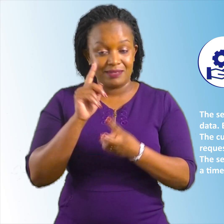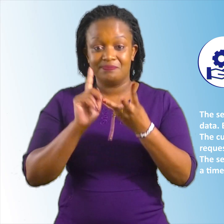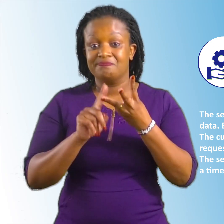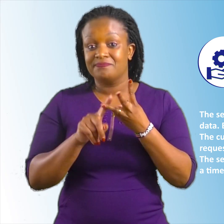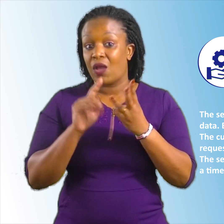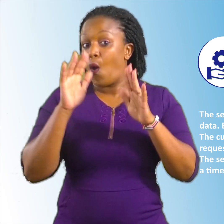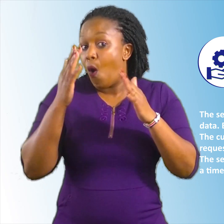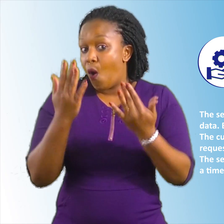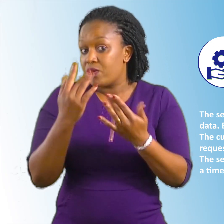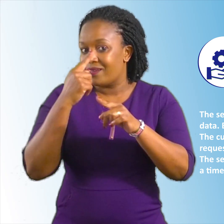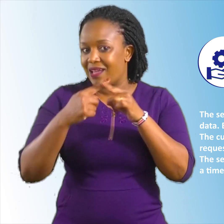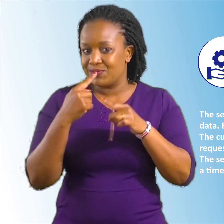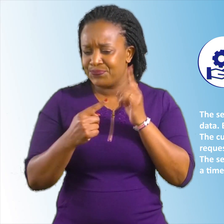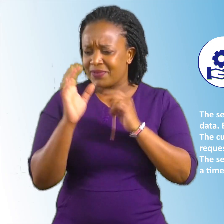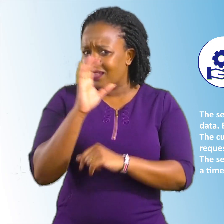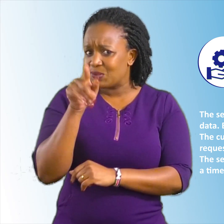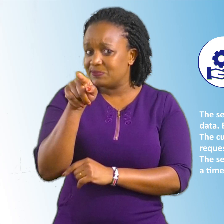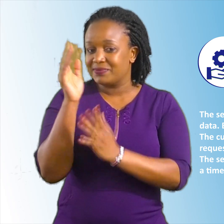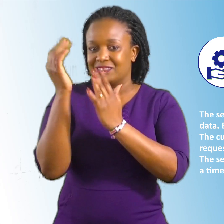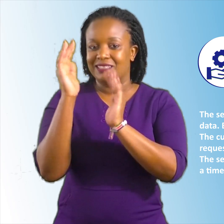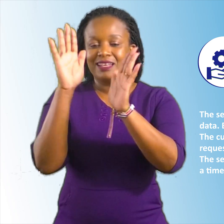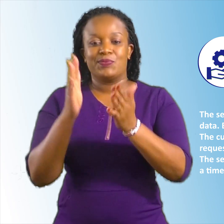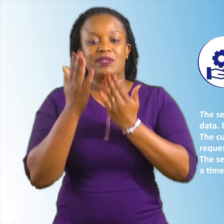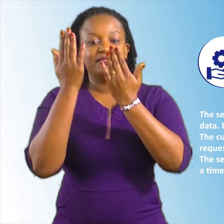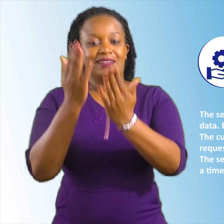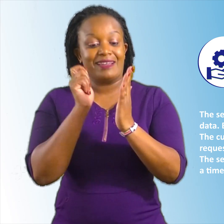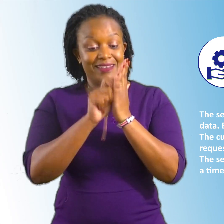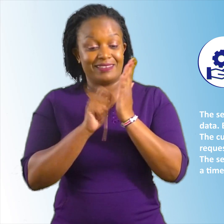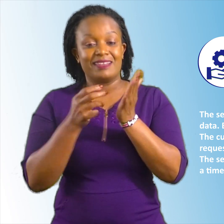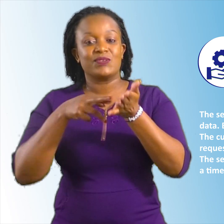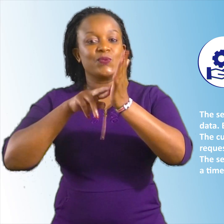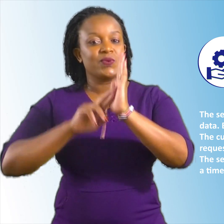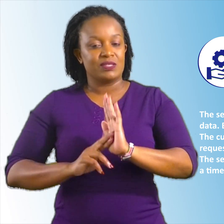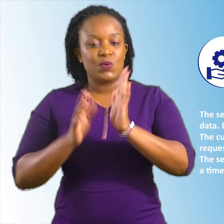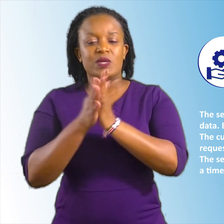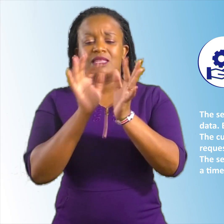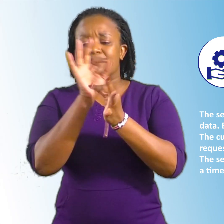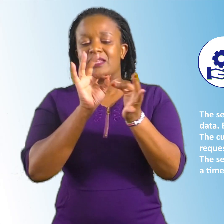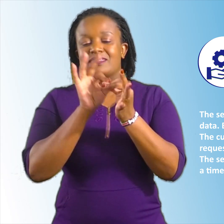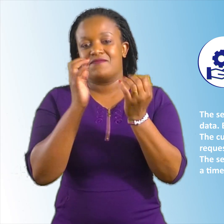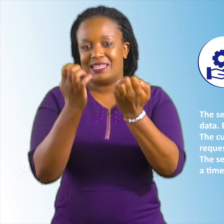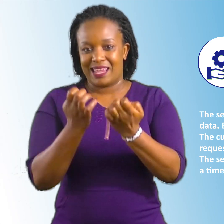annual. The customer is required to submit a written request with your specific needs.